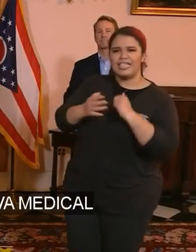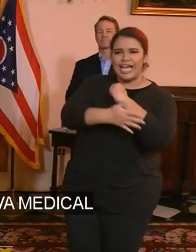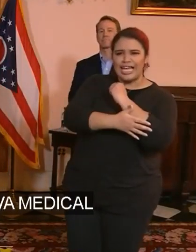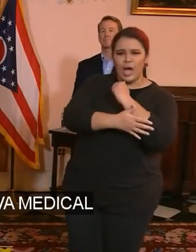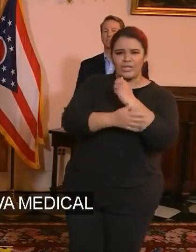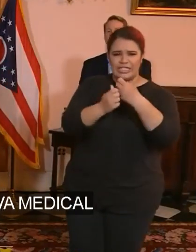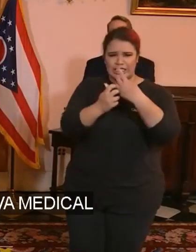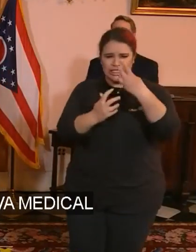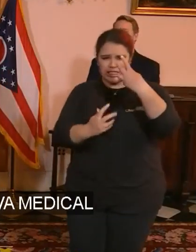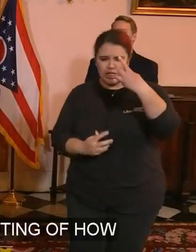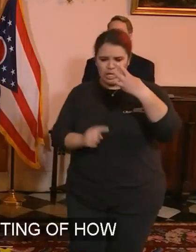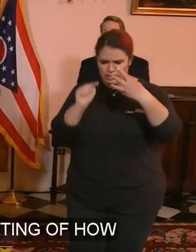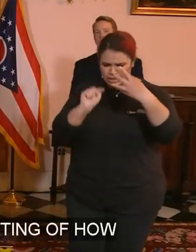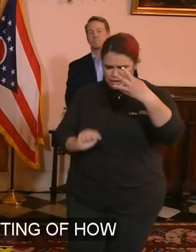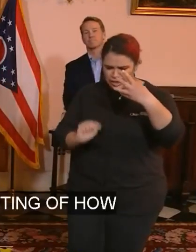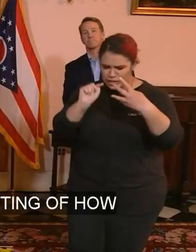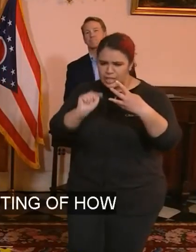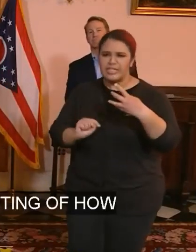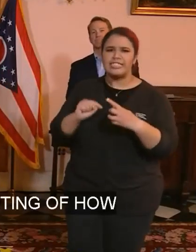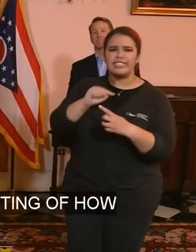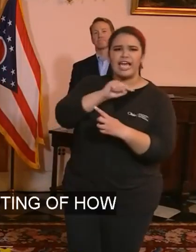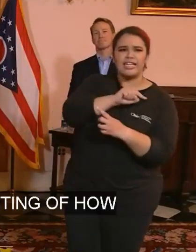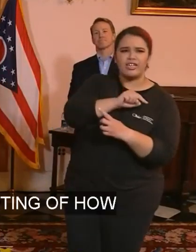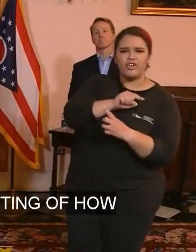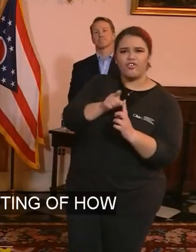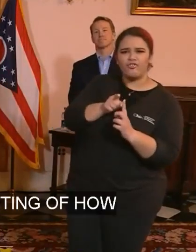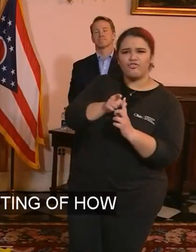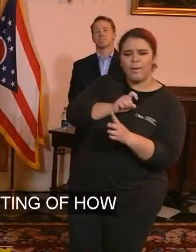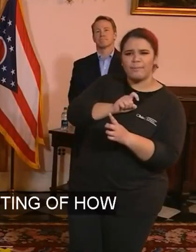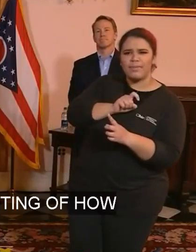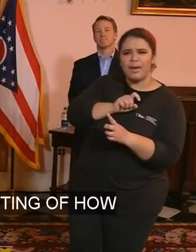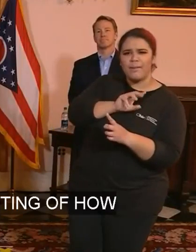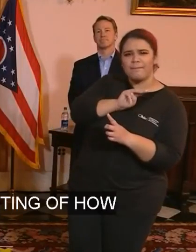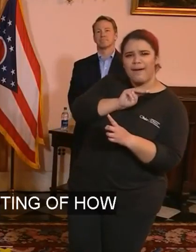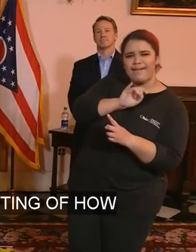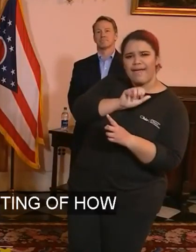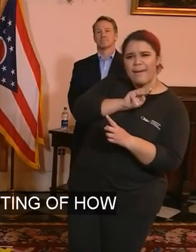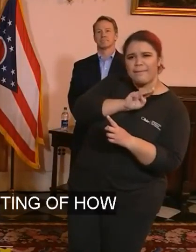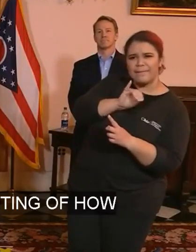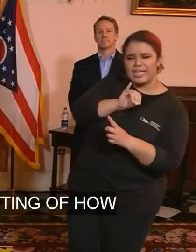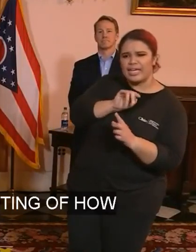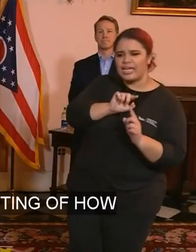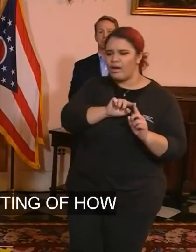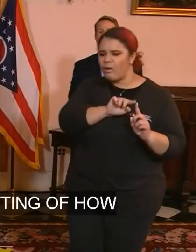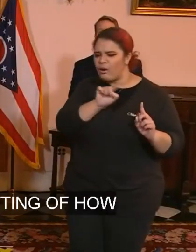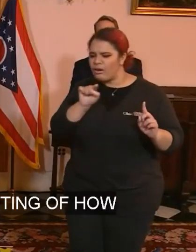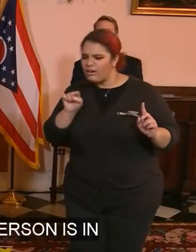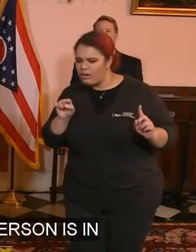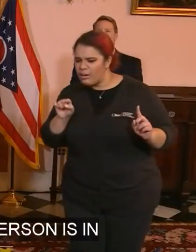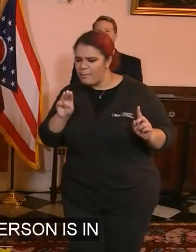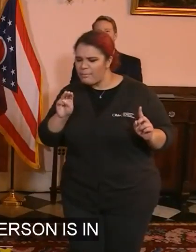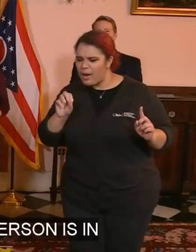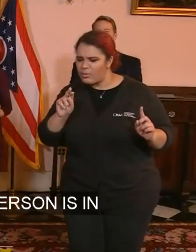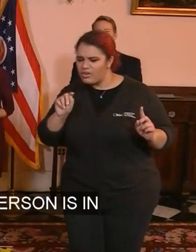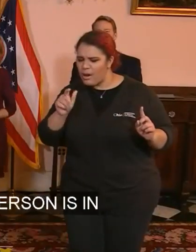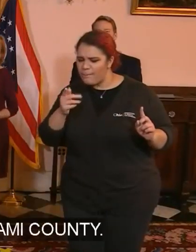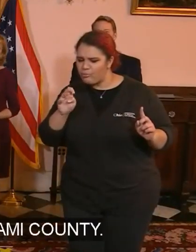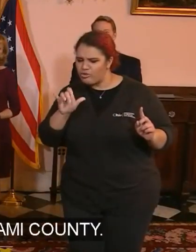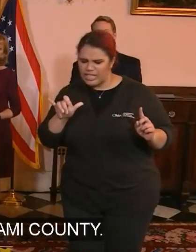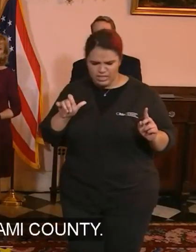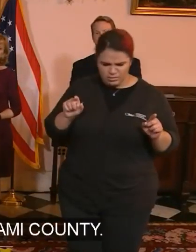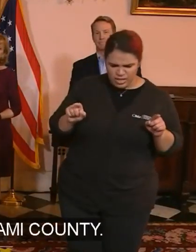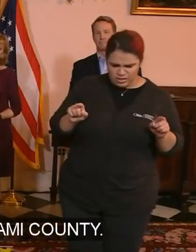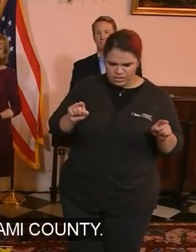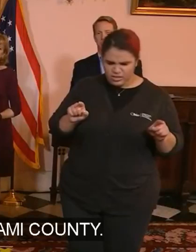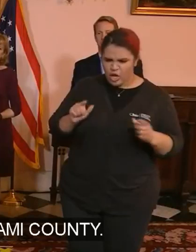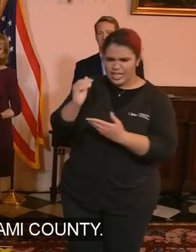they're from Miami County, yet on your list today on the website it doesn't list any cases in either Miami County or Montgomery County. What